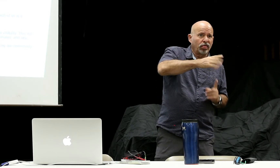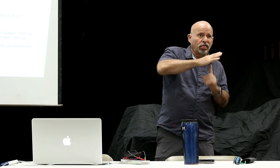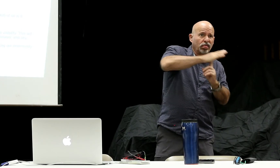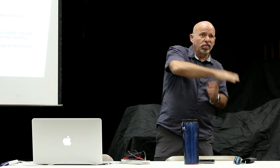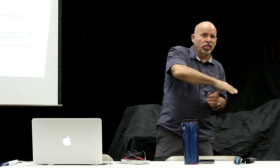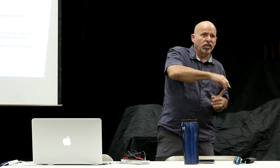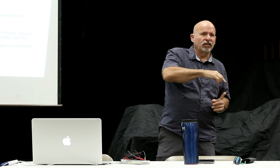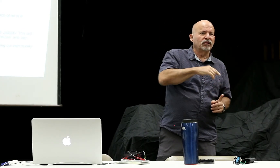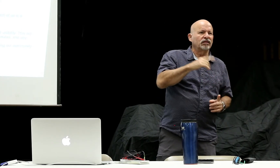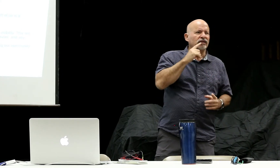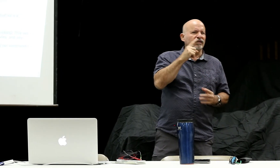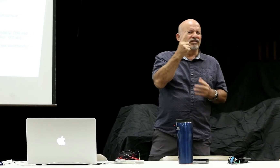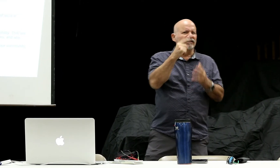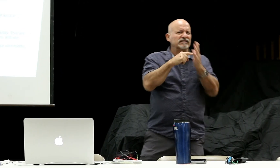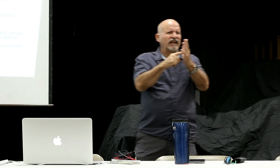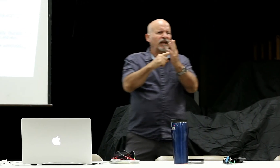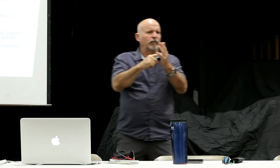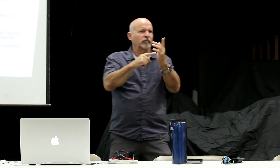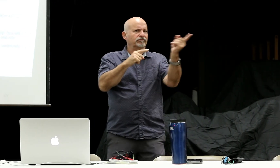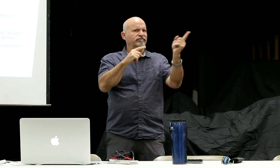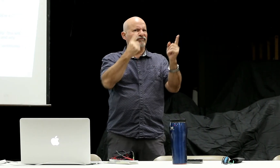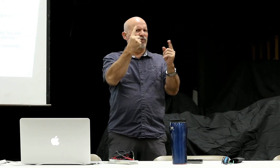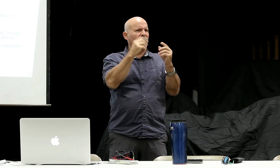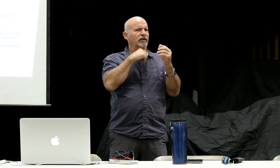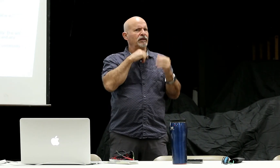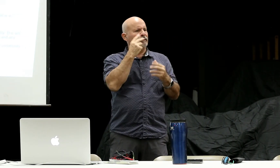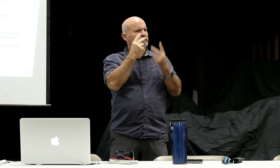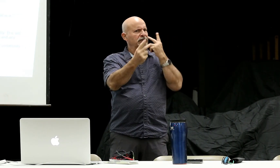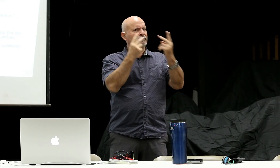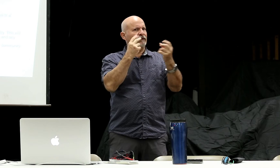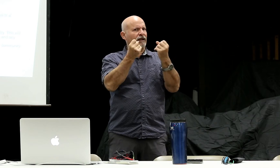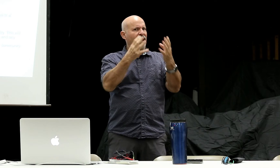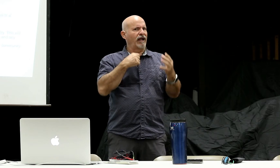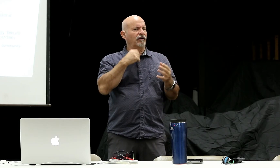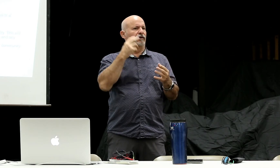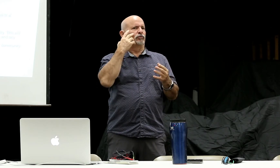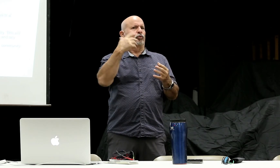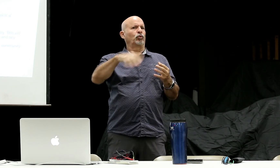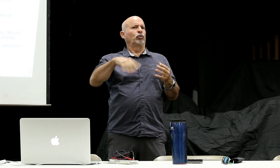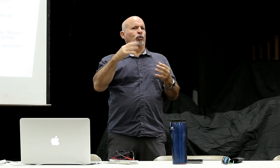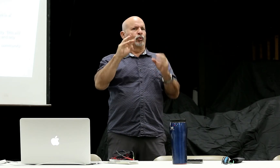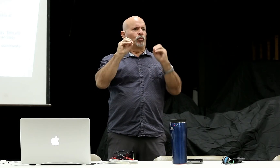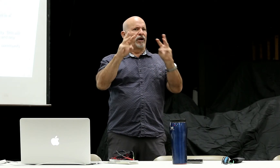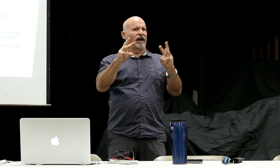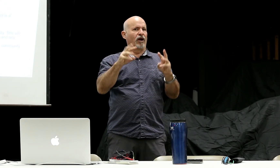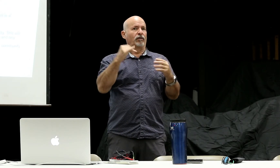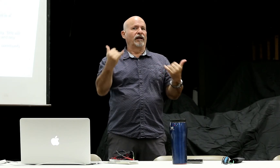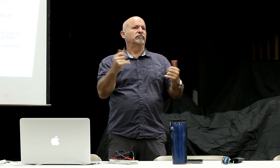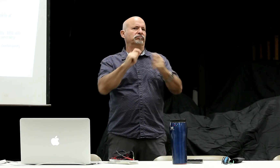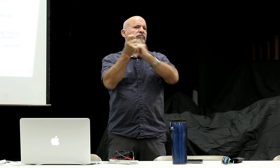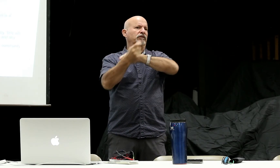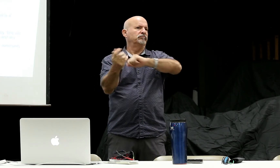or even an interpreter with a deaf interpreter alongside. And so I've just seen a